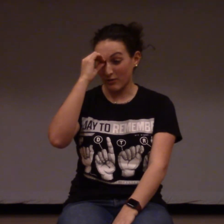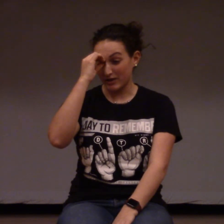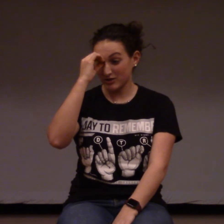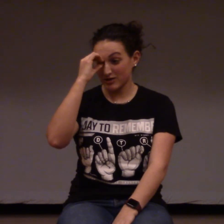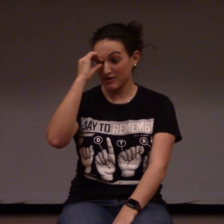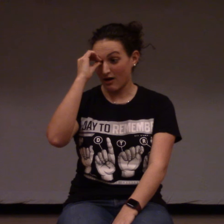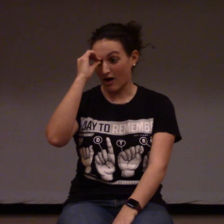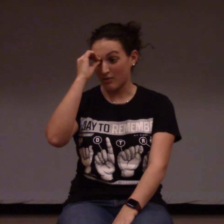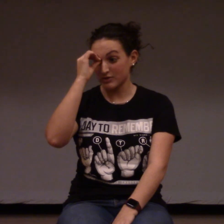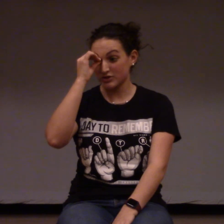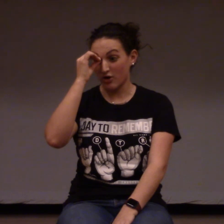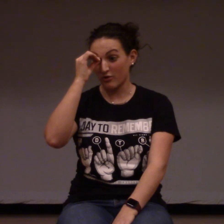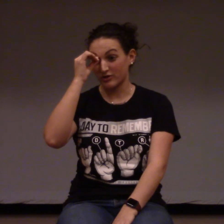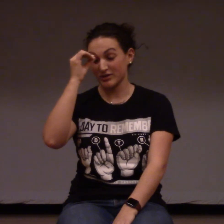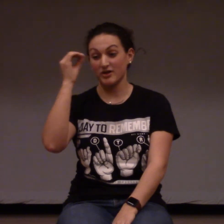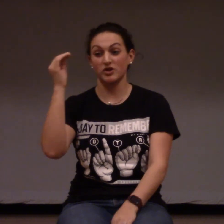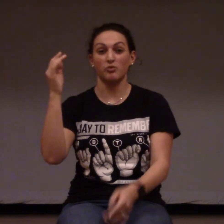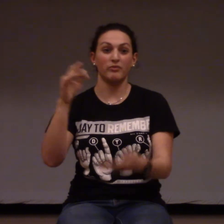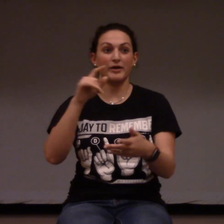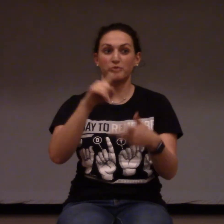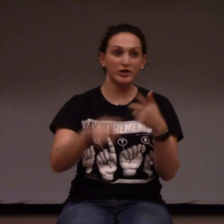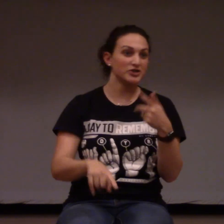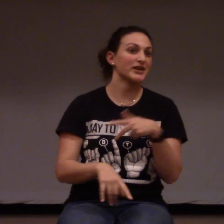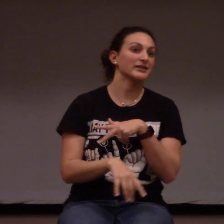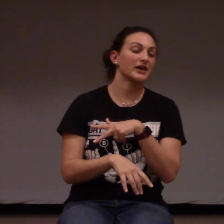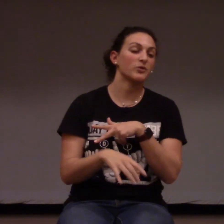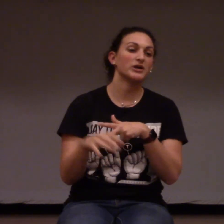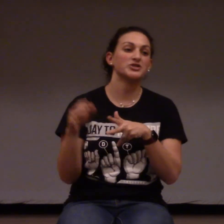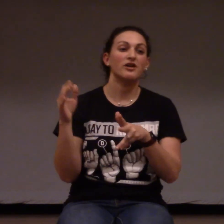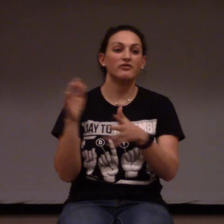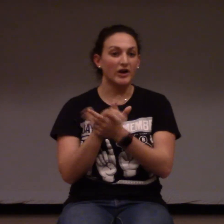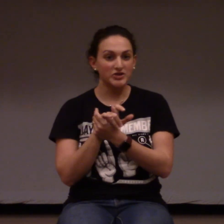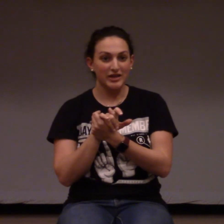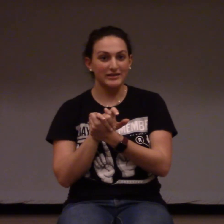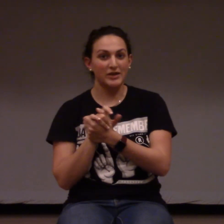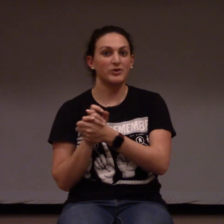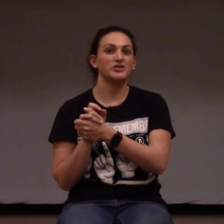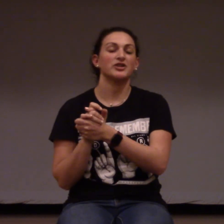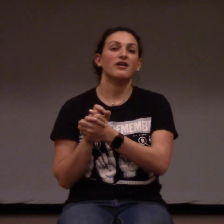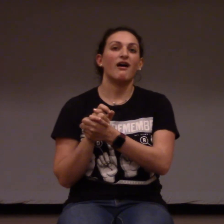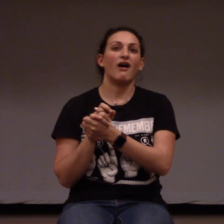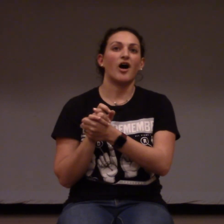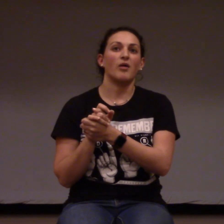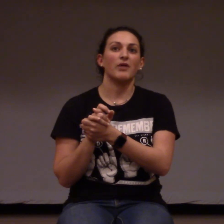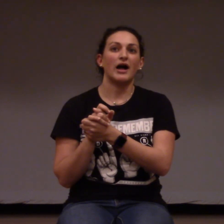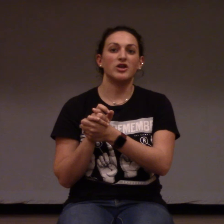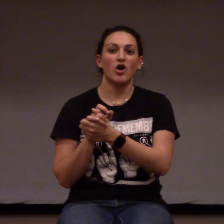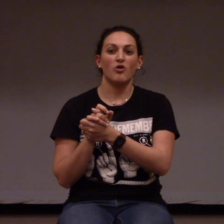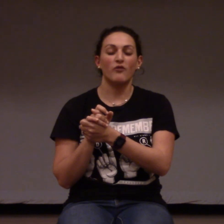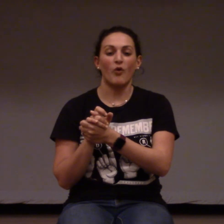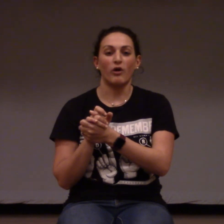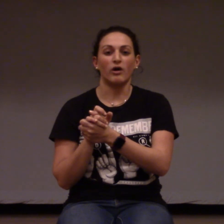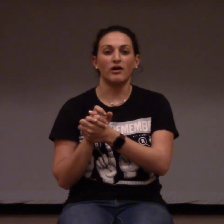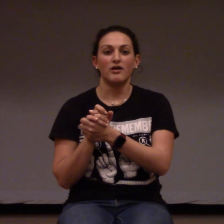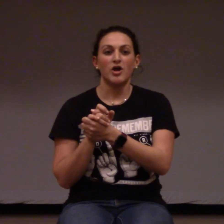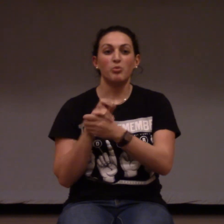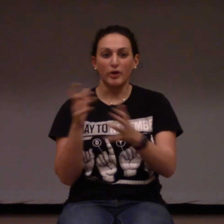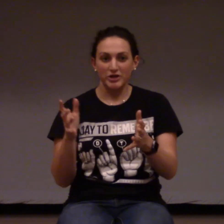language. So there's also like British Sign Language, French Sign Language. I know for British